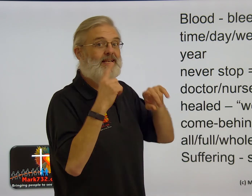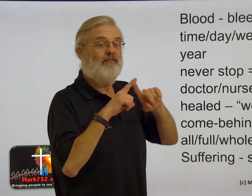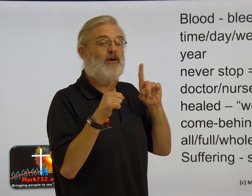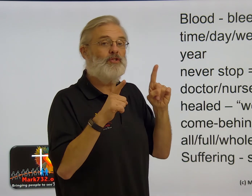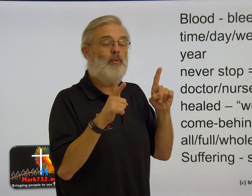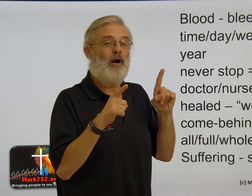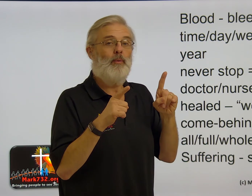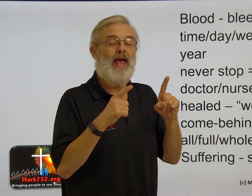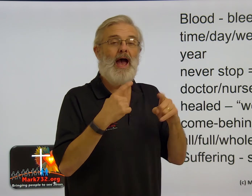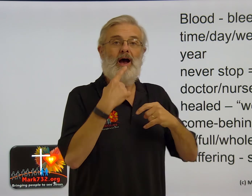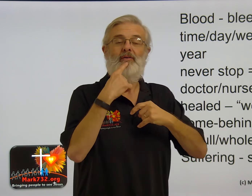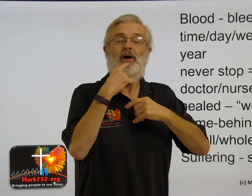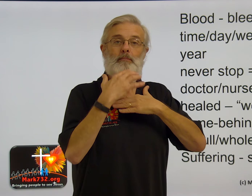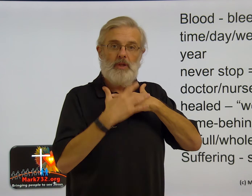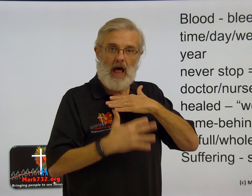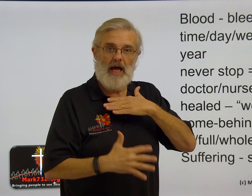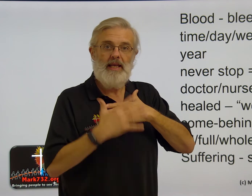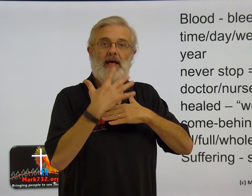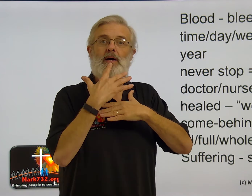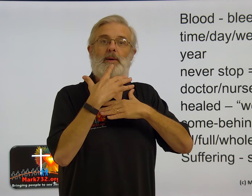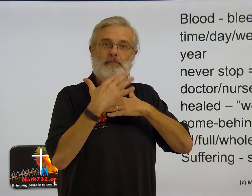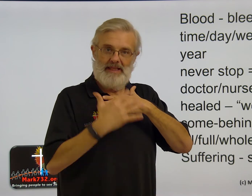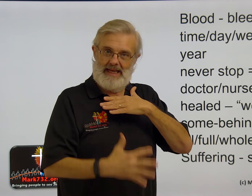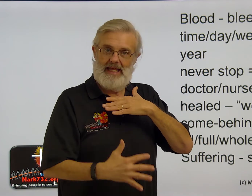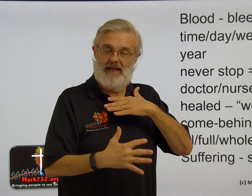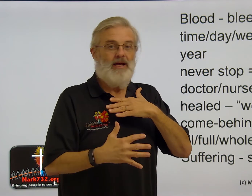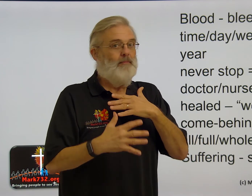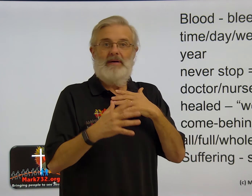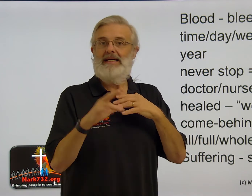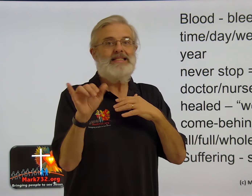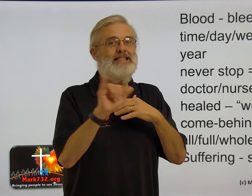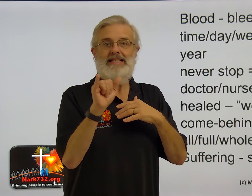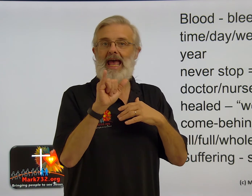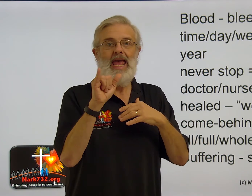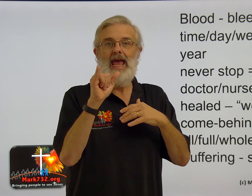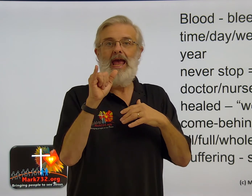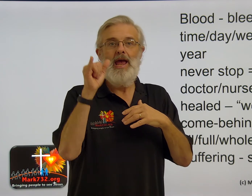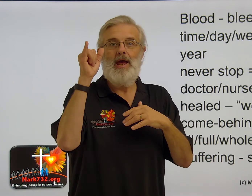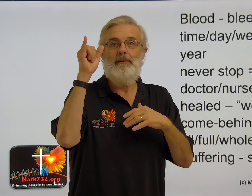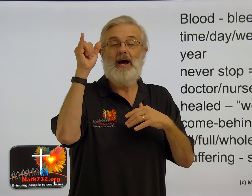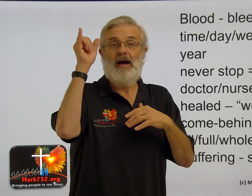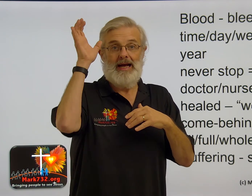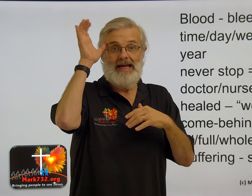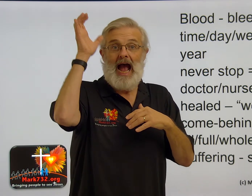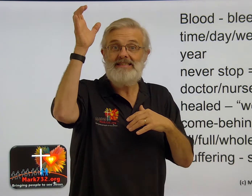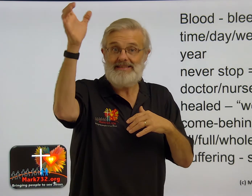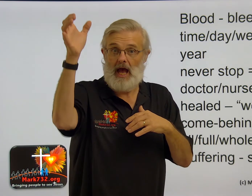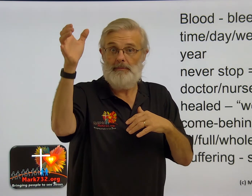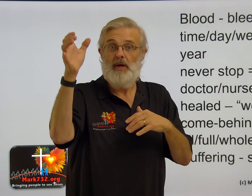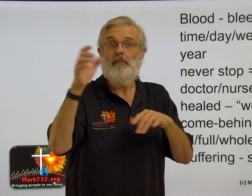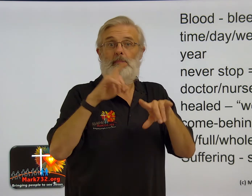difference where we have blood, bleeding, same concept,